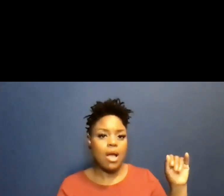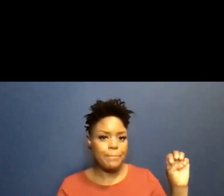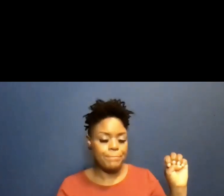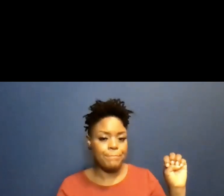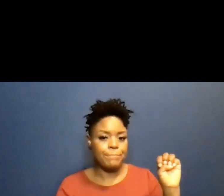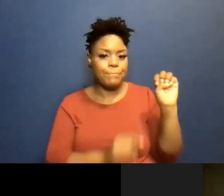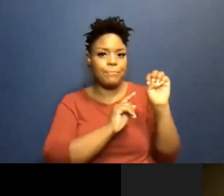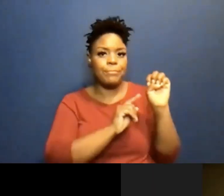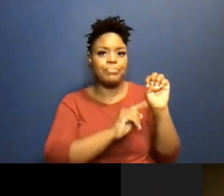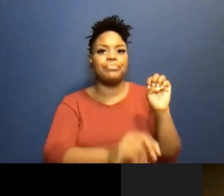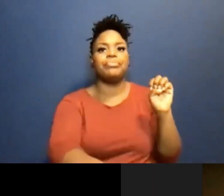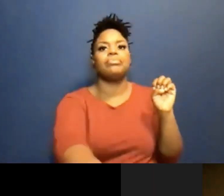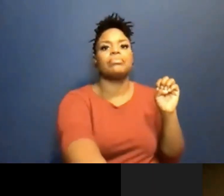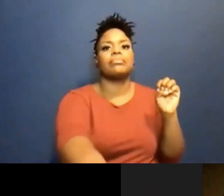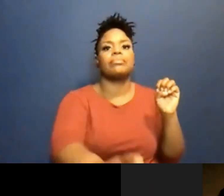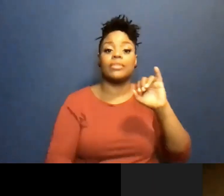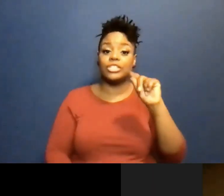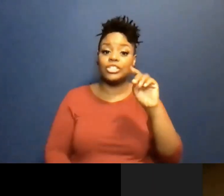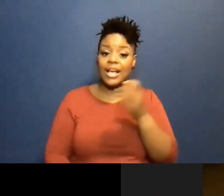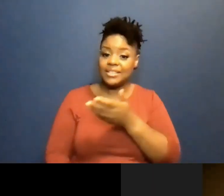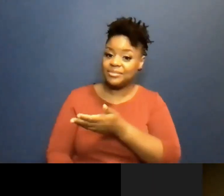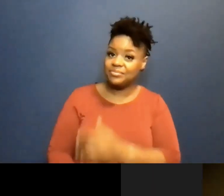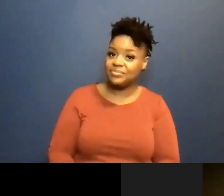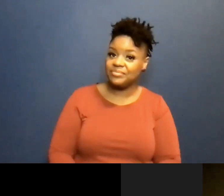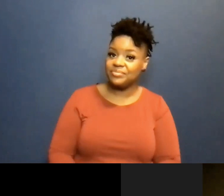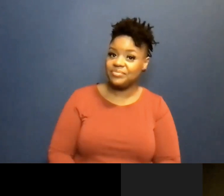Hi. Okay. My light is quite low now.